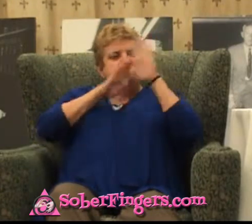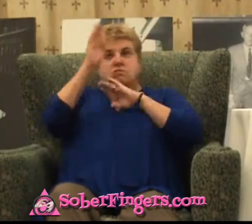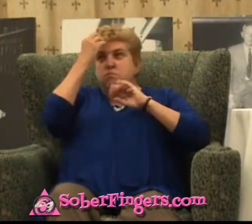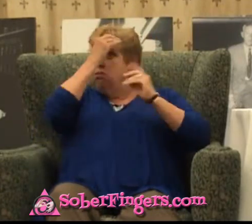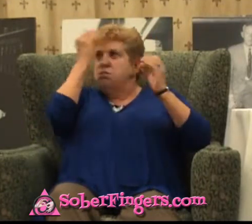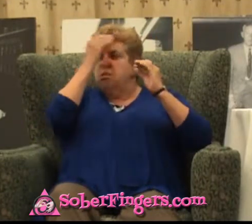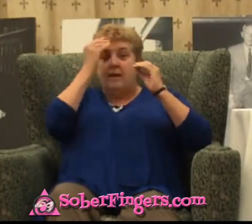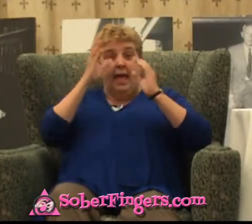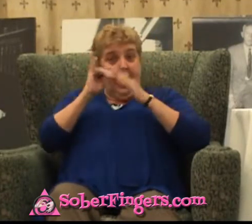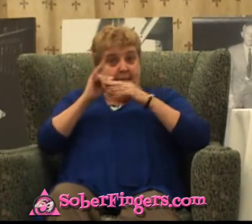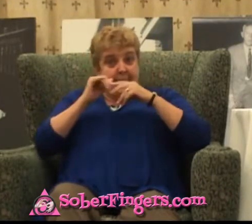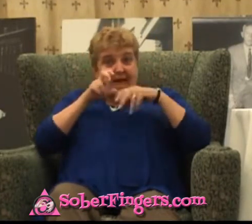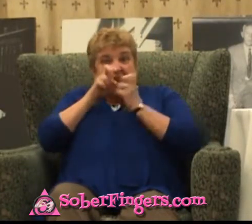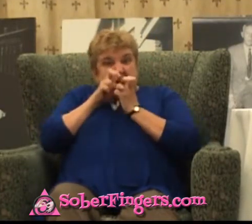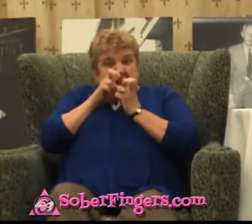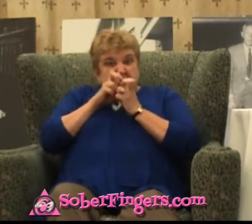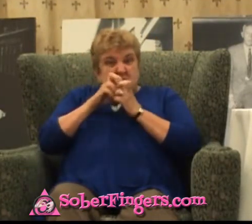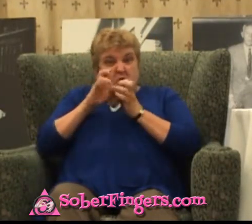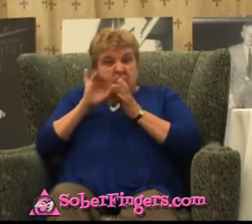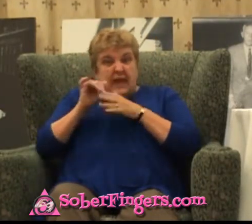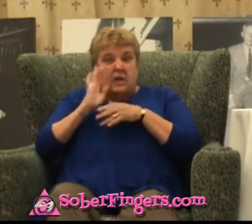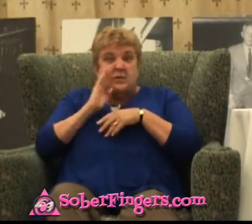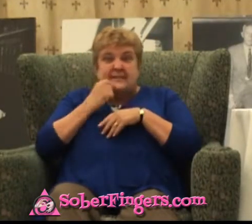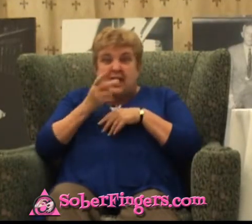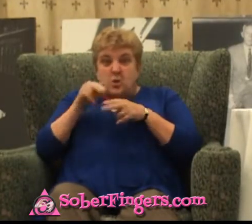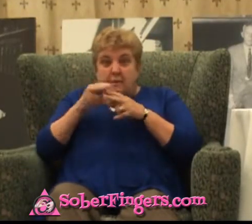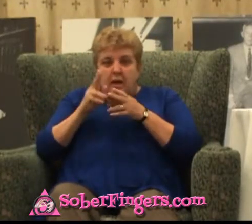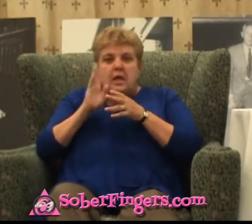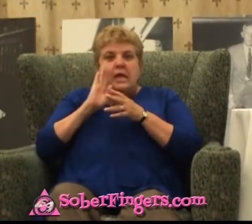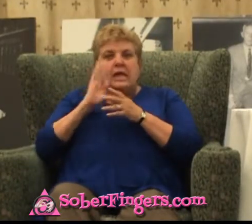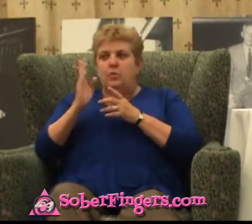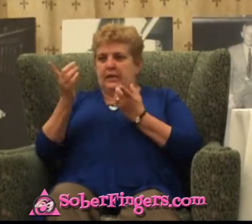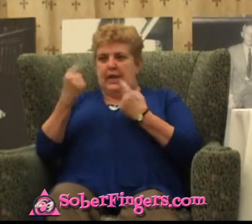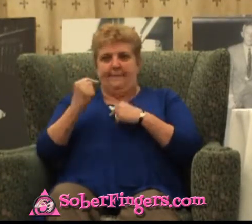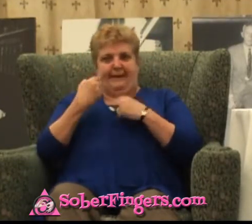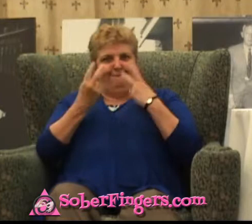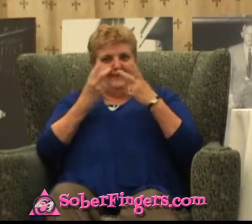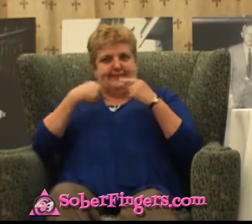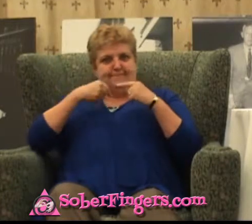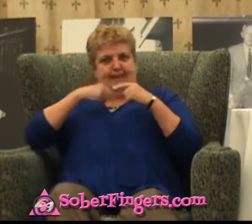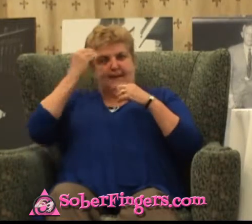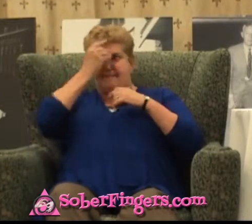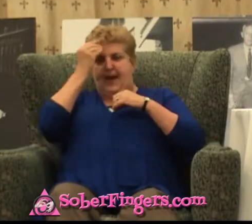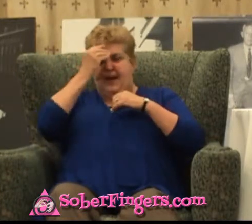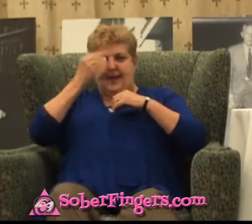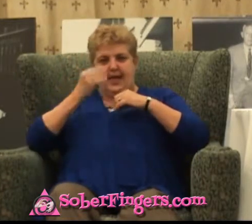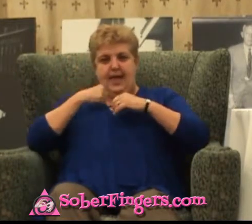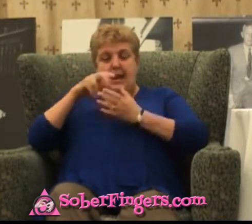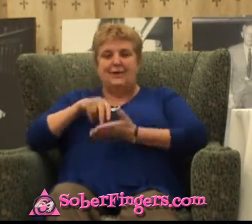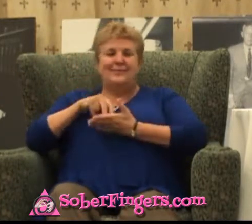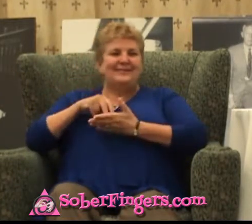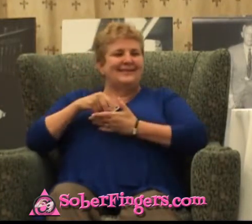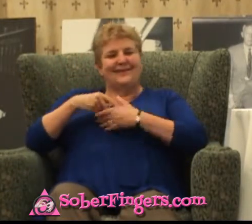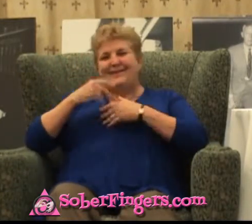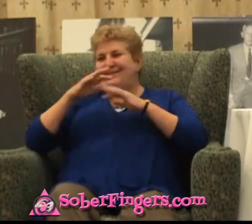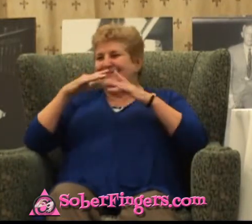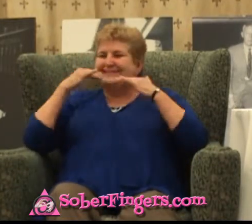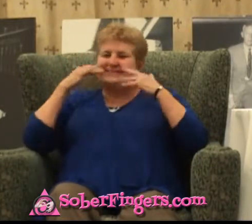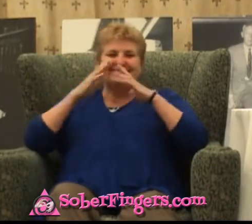hamster that I told you about, he used to come and visit me on those nights. And he would come to me as I'm standing there in front of a room full of people, and he'd say, you know, you can get